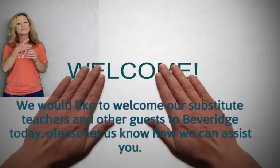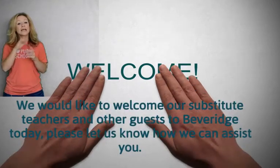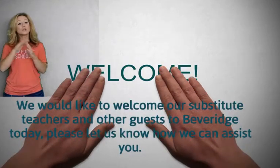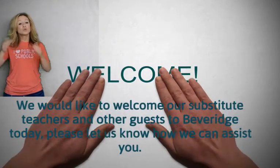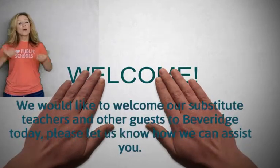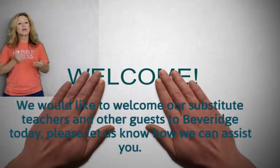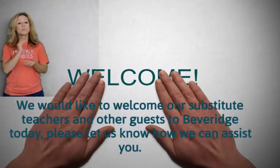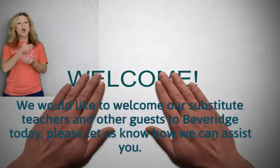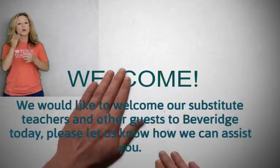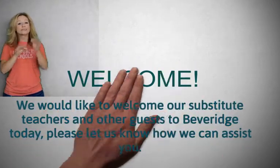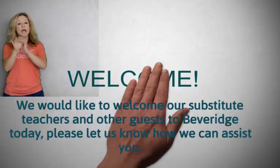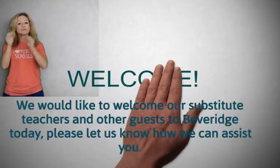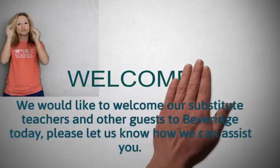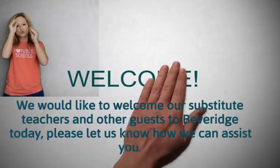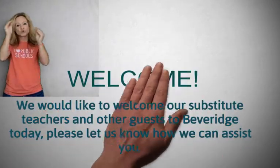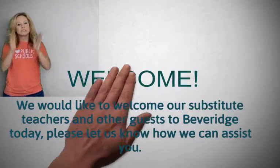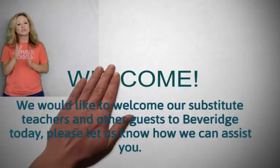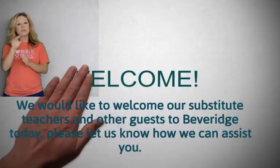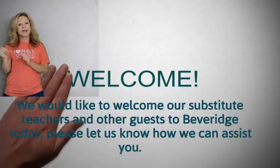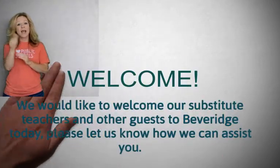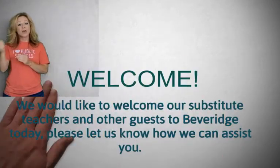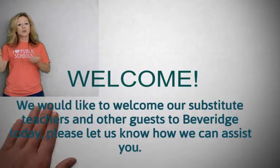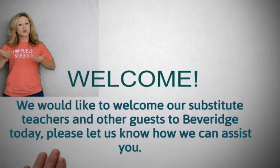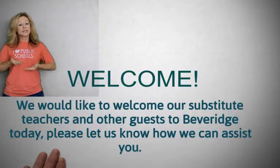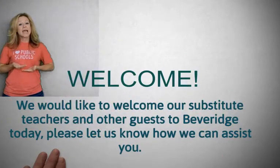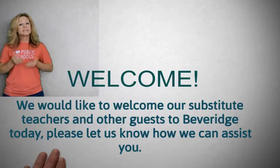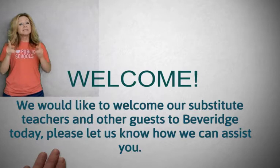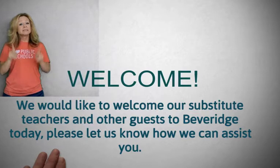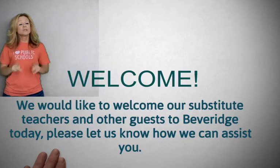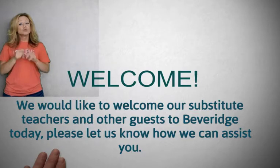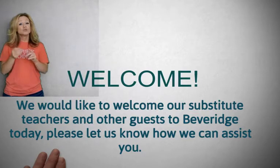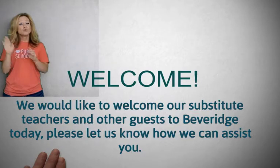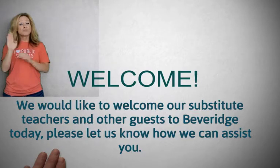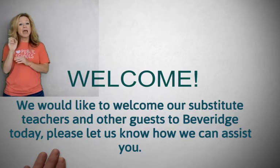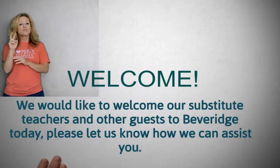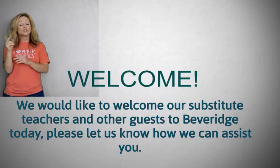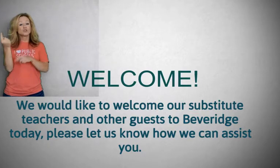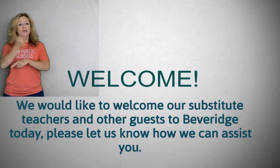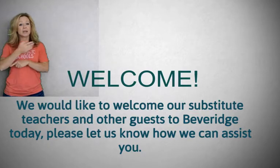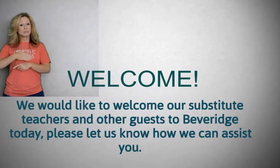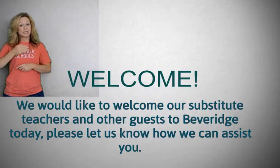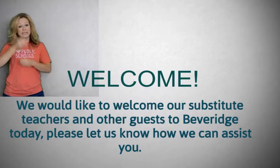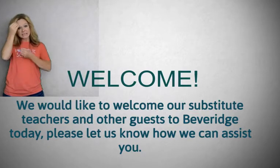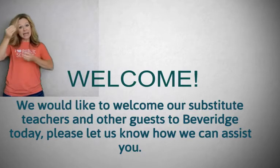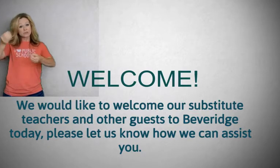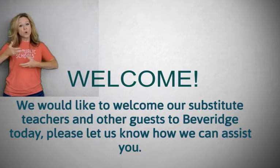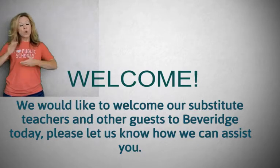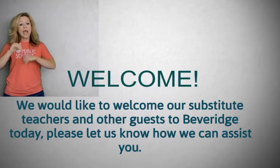We would like to welcome our substitute teachers and other guests to Beveridge today. Please let us know how we can assist you.